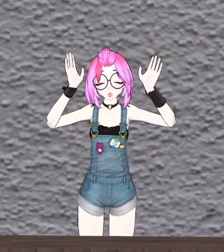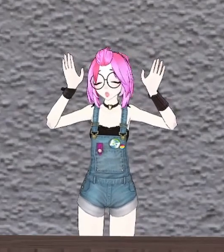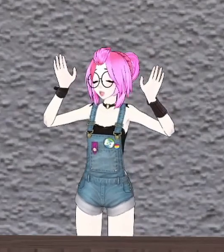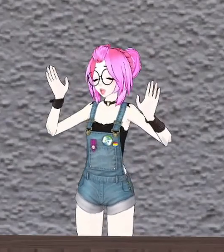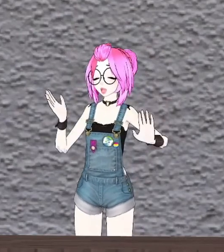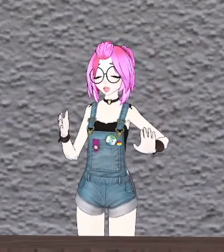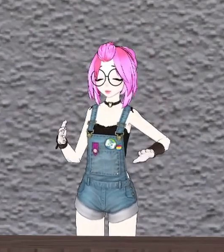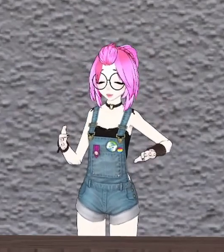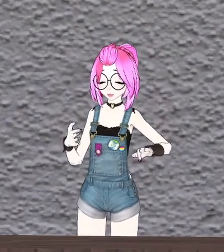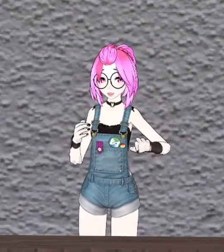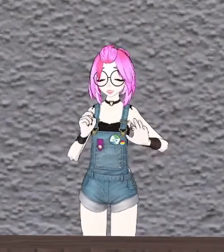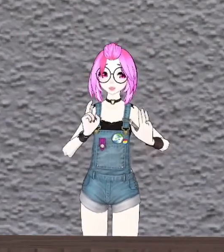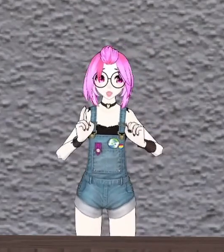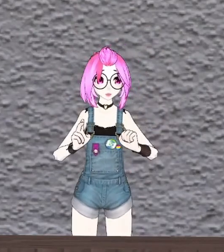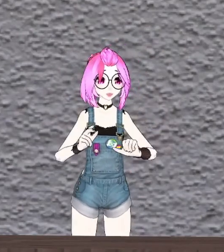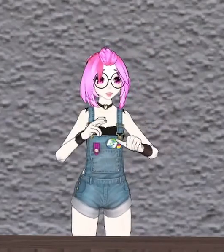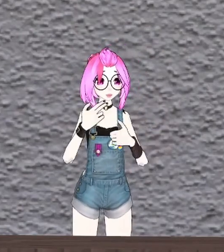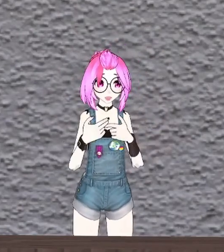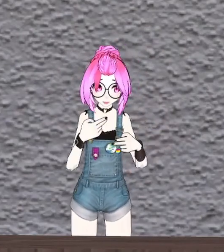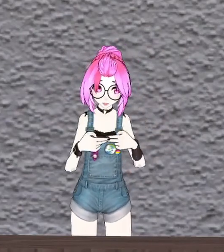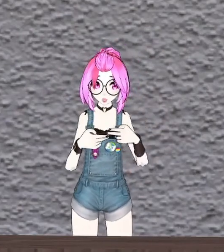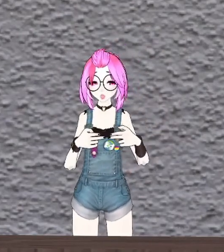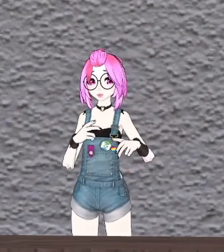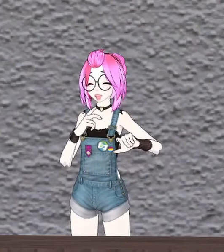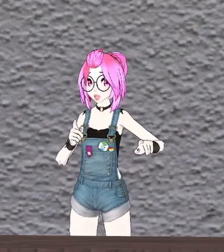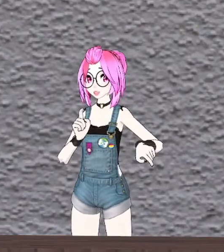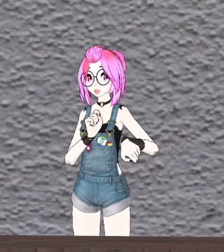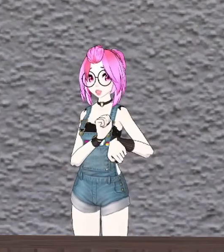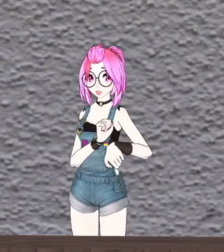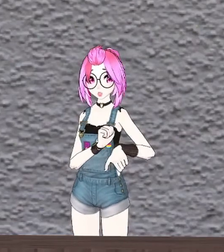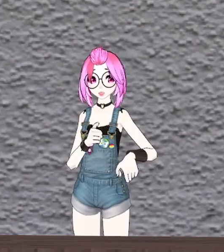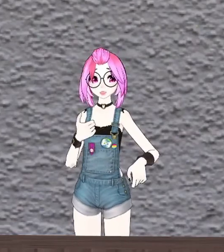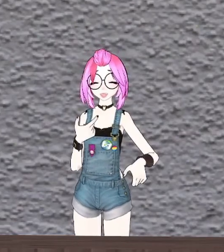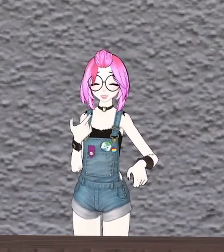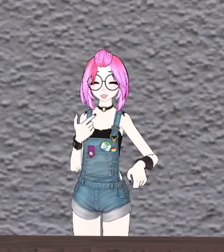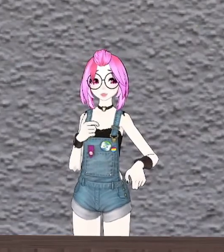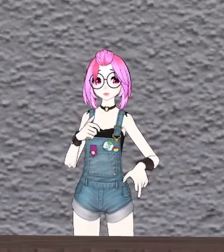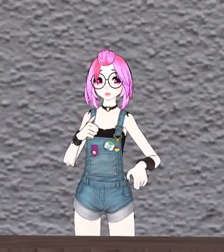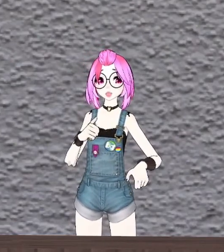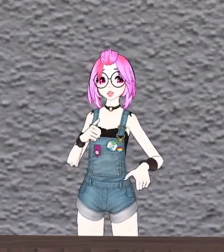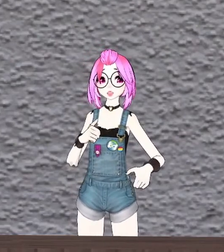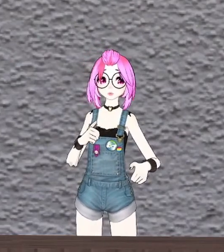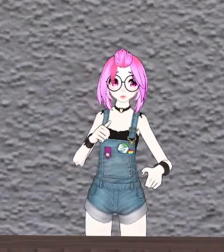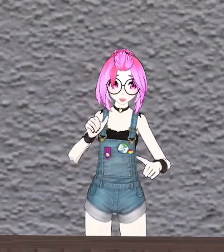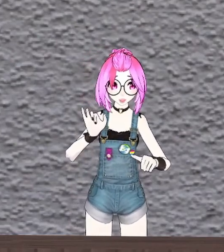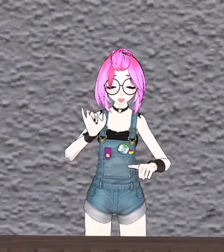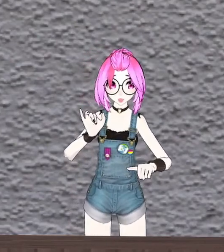whoa, so yeah, be careful, but it also works. Yeah, there's a lot of